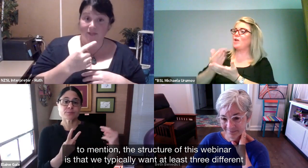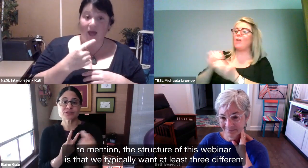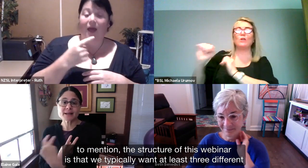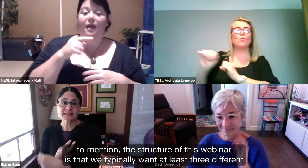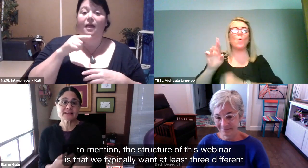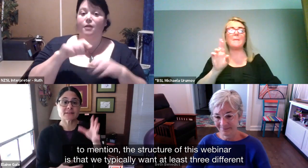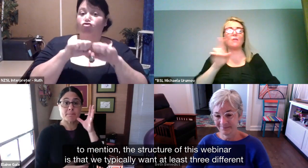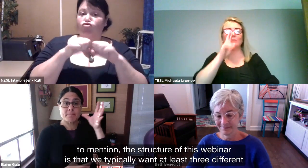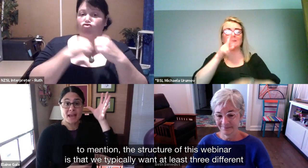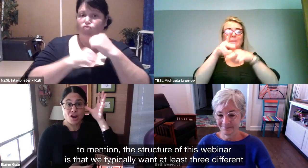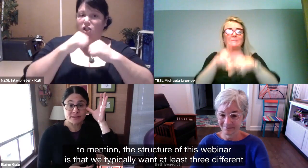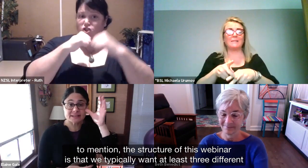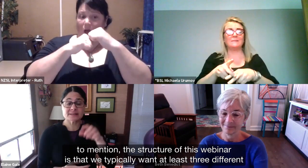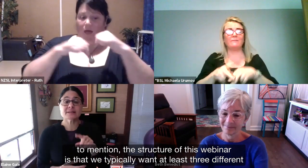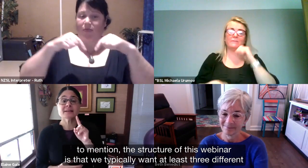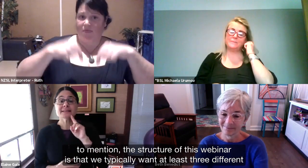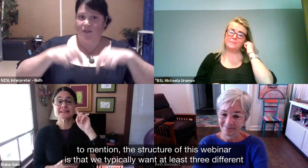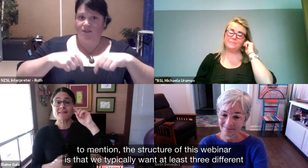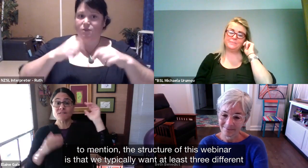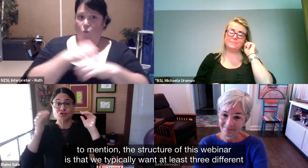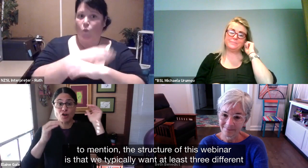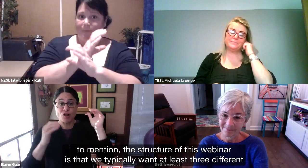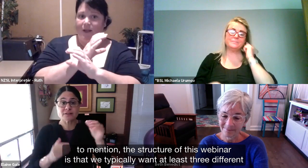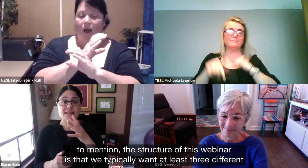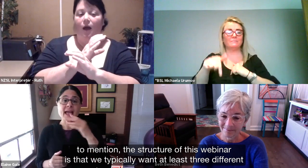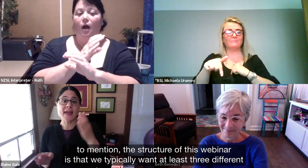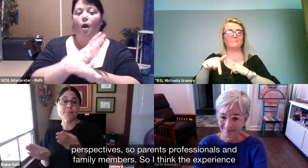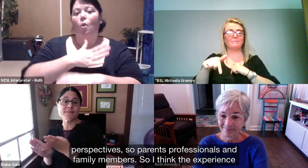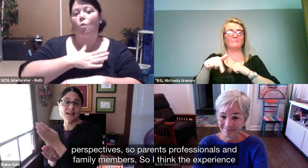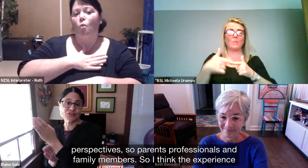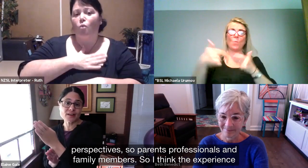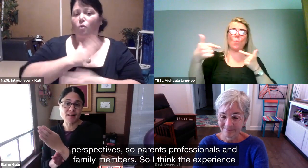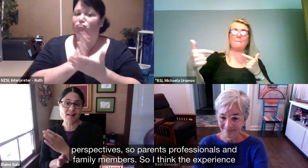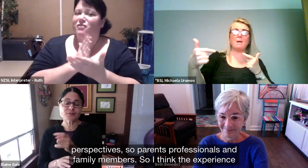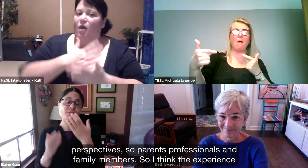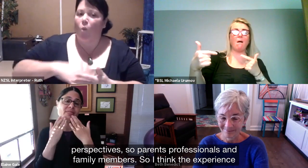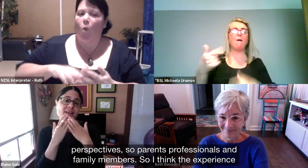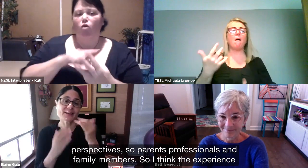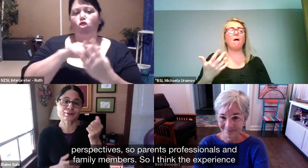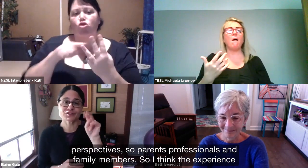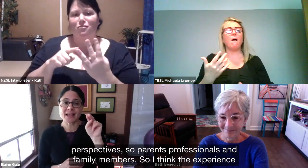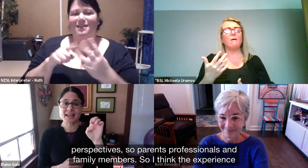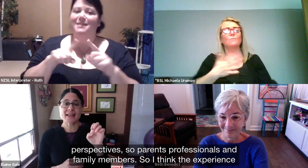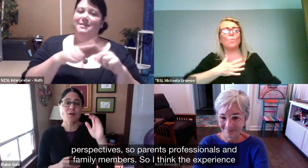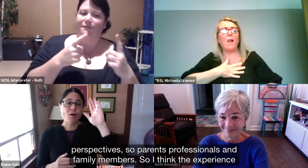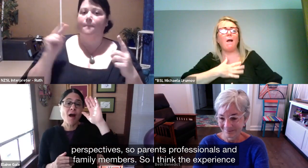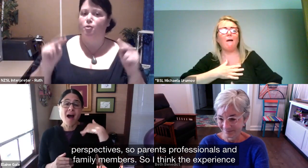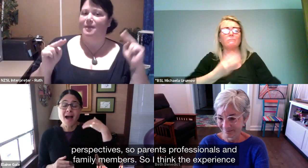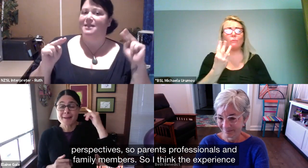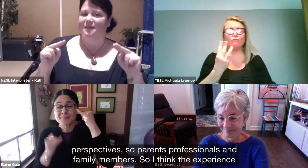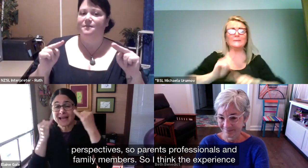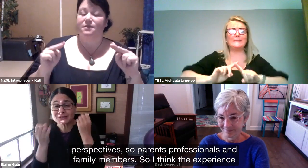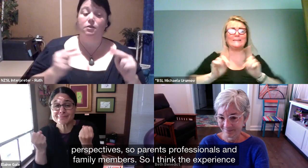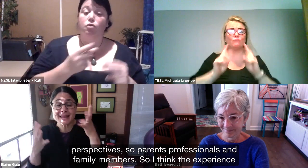this webinar is that we typically want at least three different perspectives. So, parents, professionals,